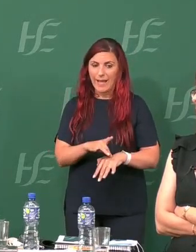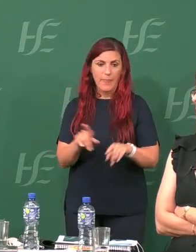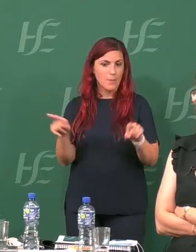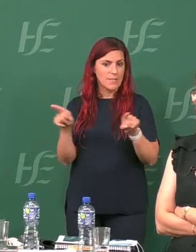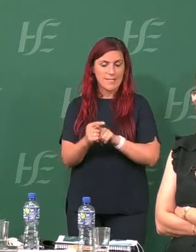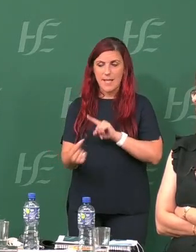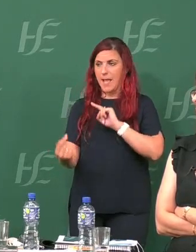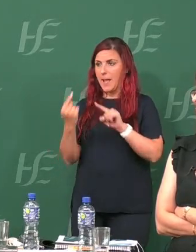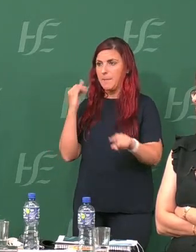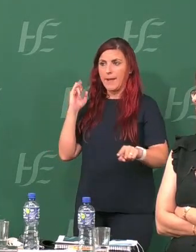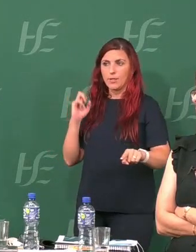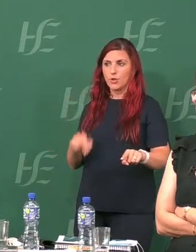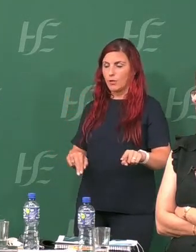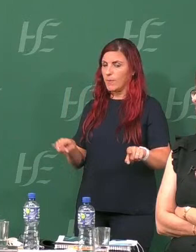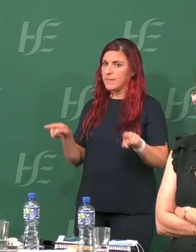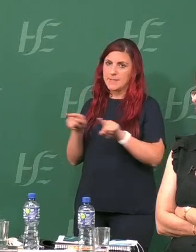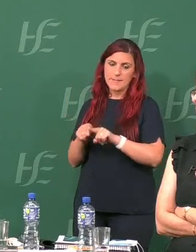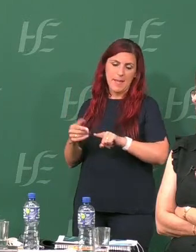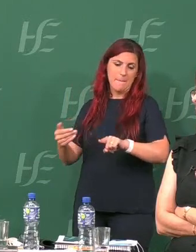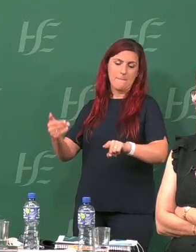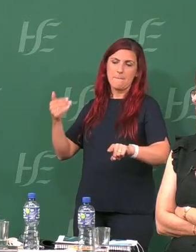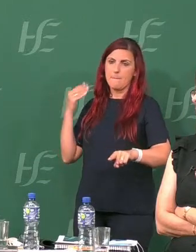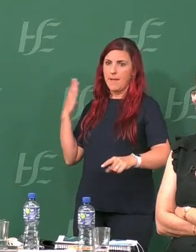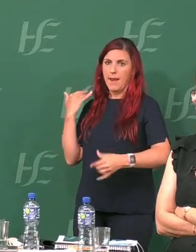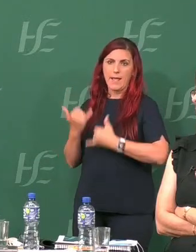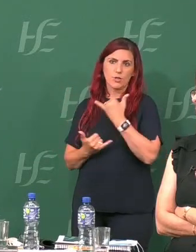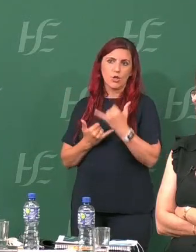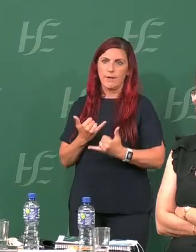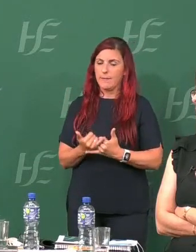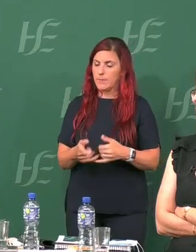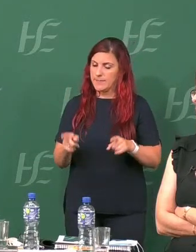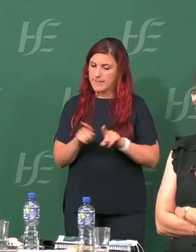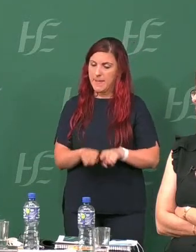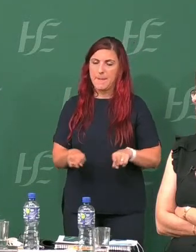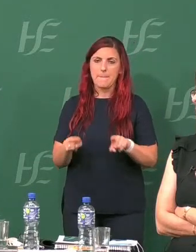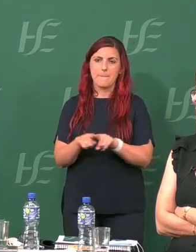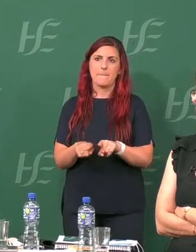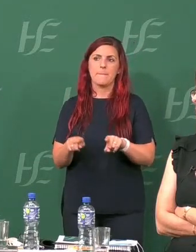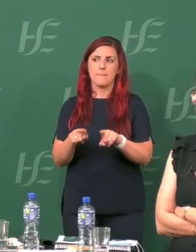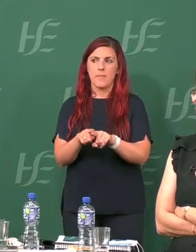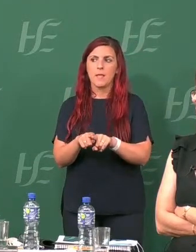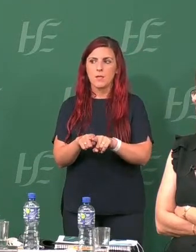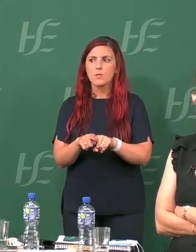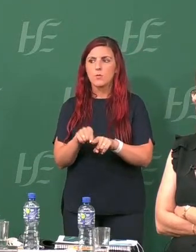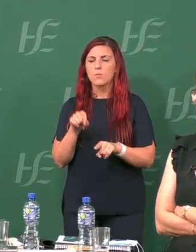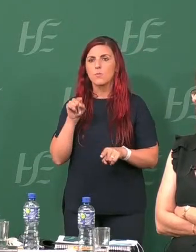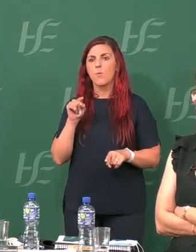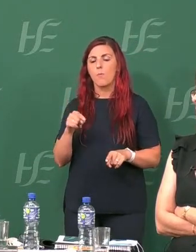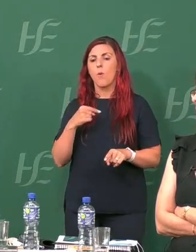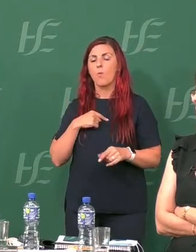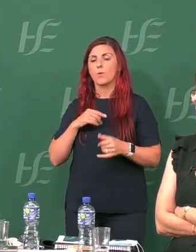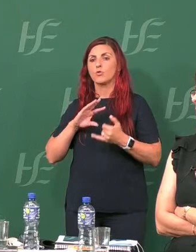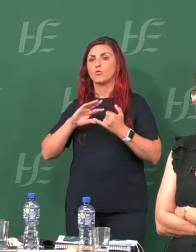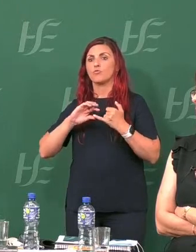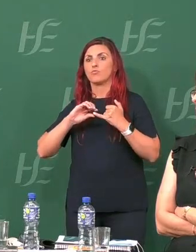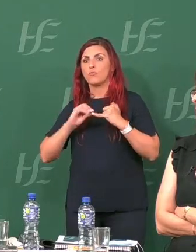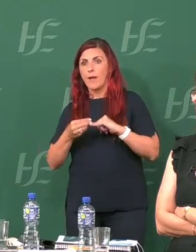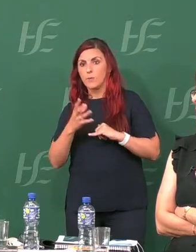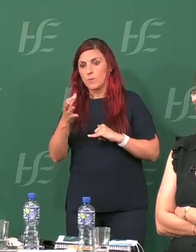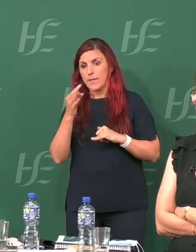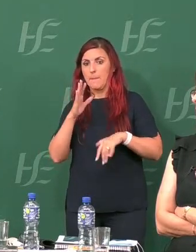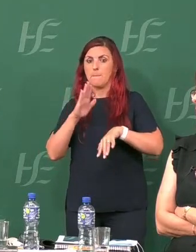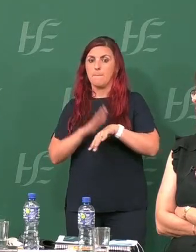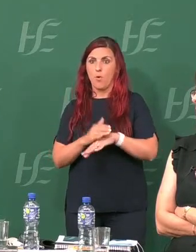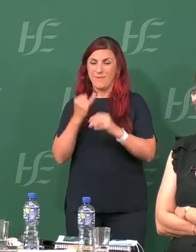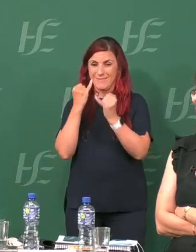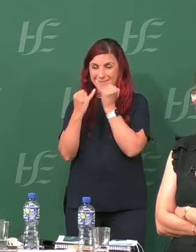January. It is the case when we've 90 people now today, 95 people now today. So, but we are trying to get more information that